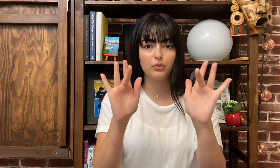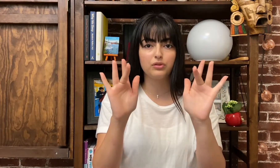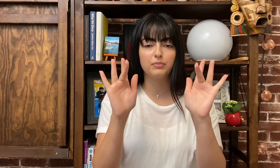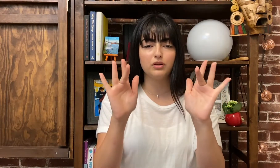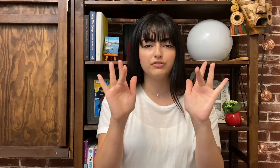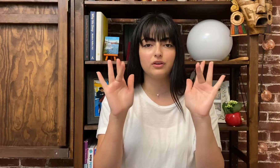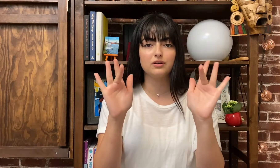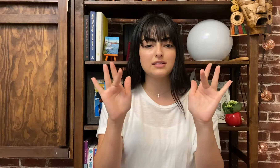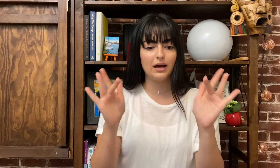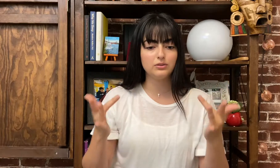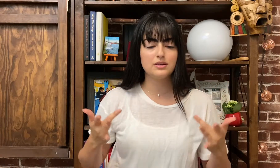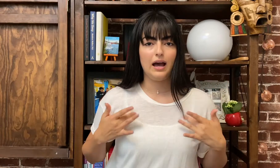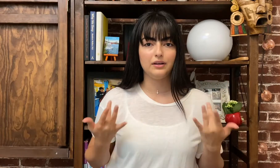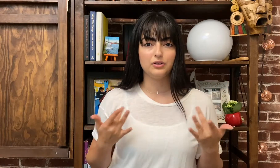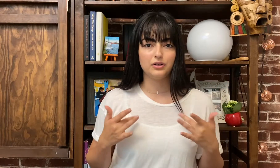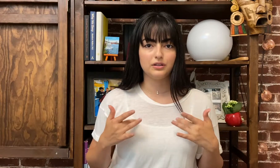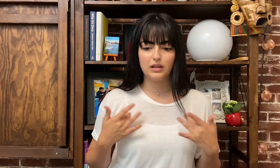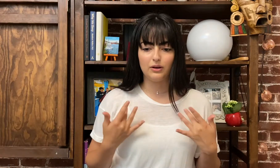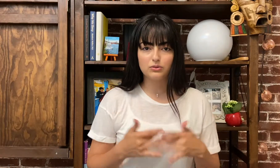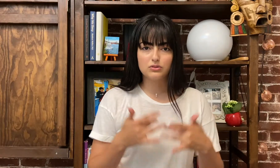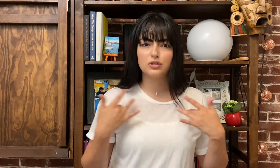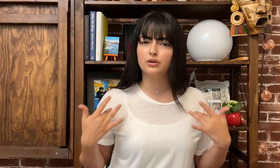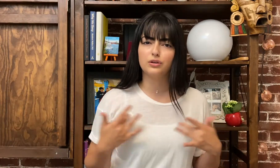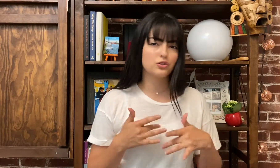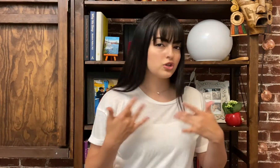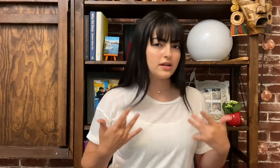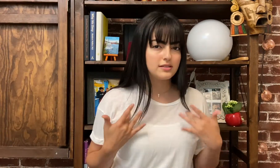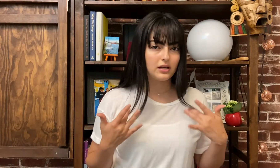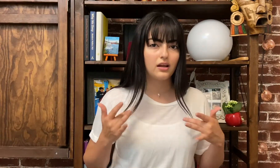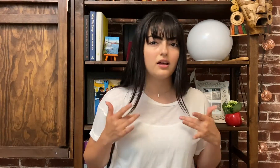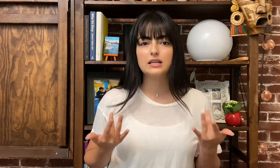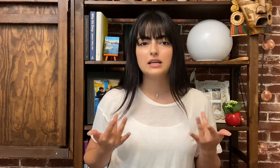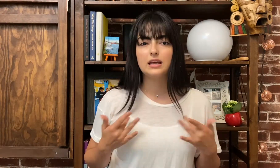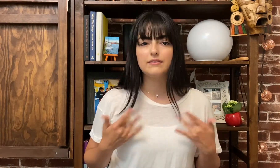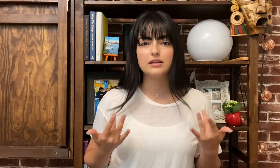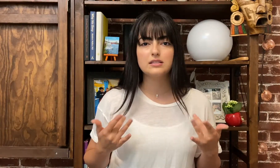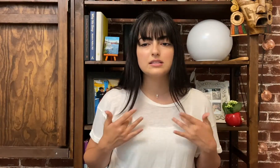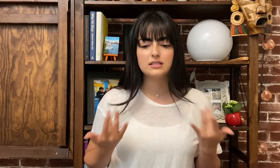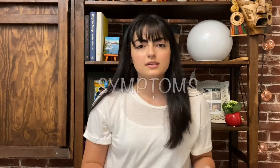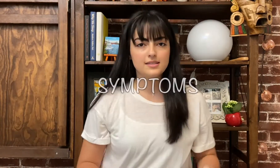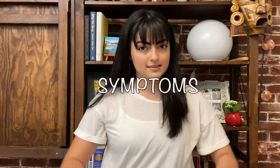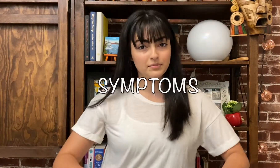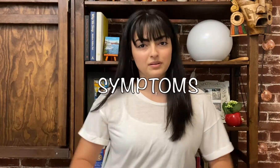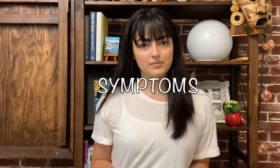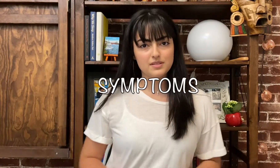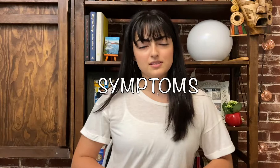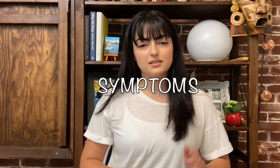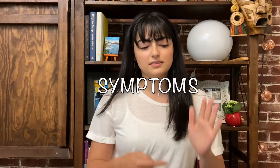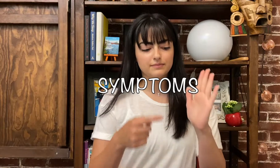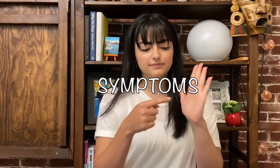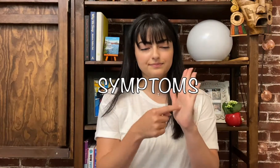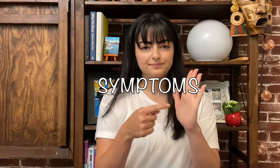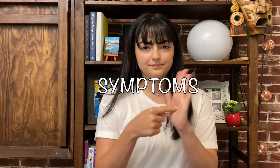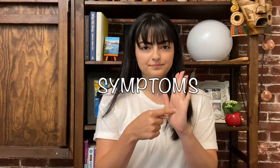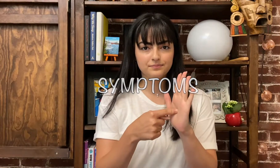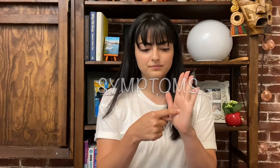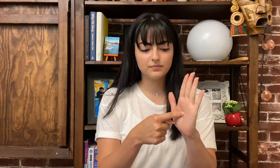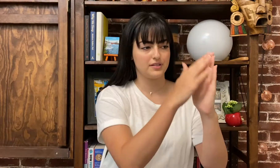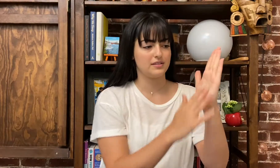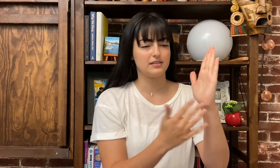middle fingers out at your outer chest area, events. Symptoms. This is, let's